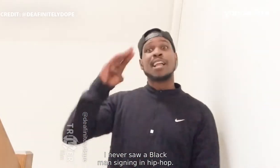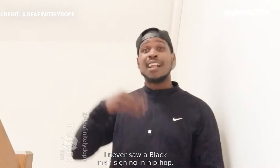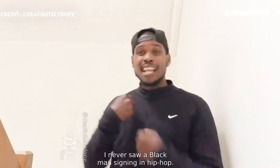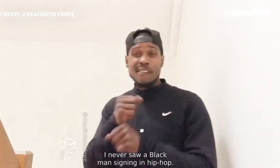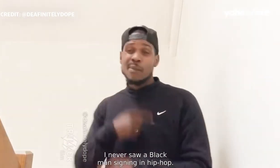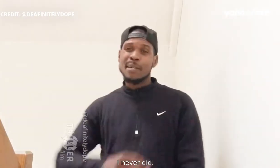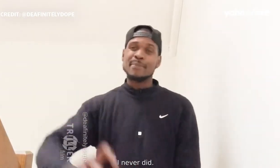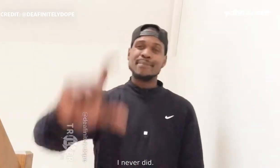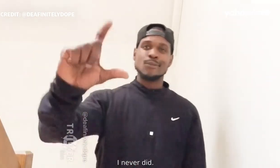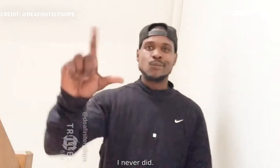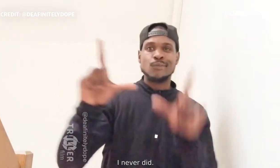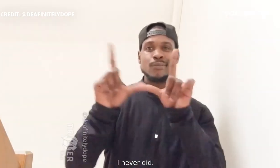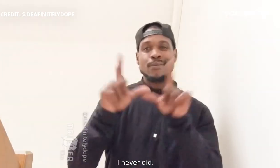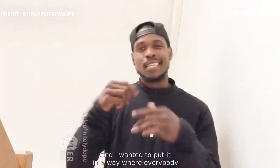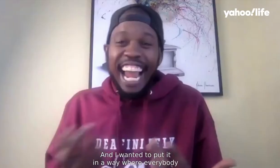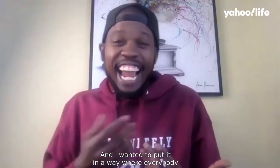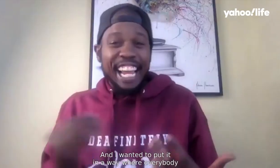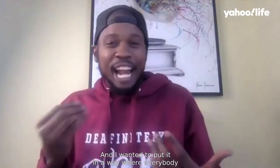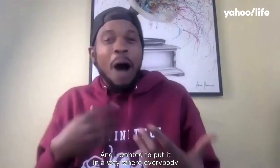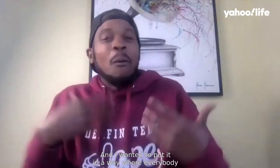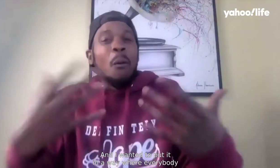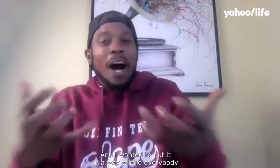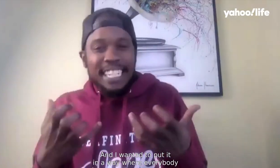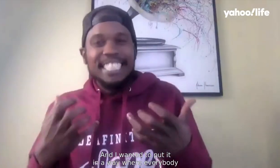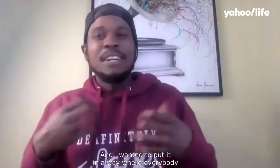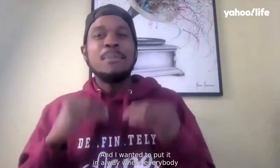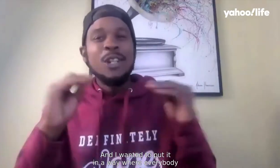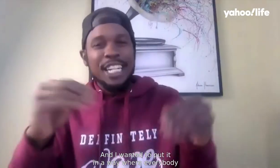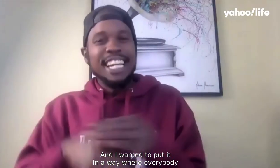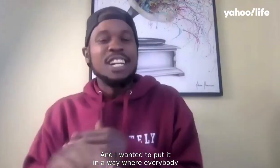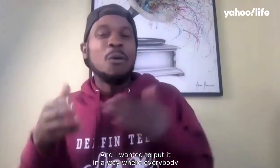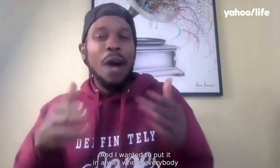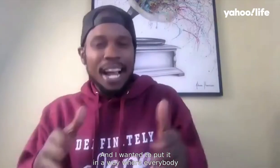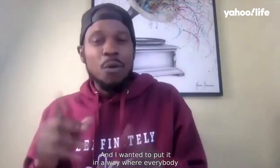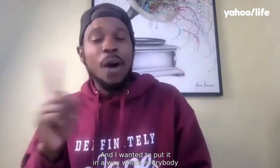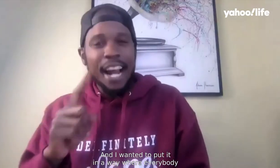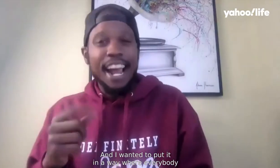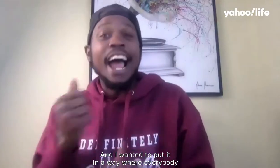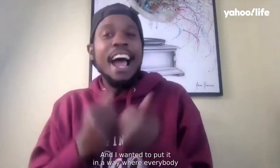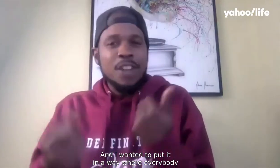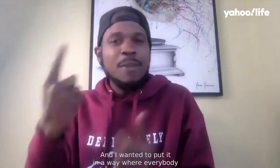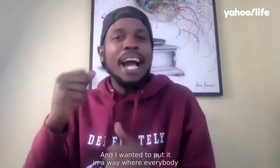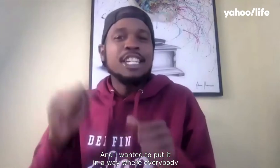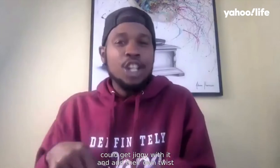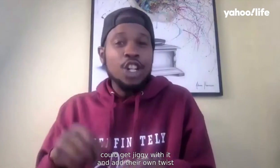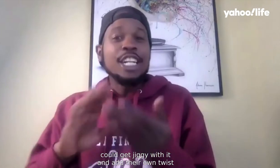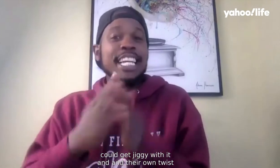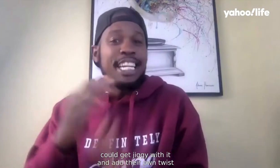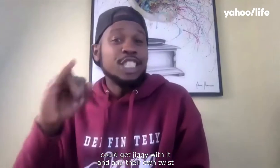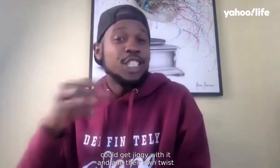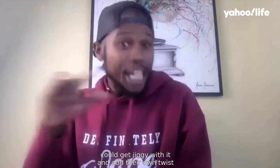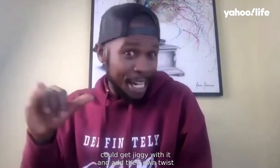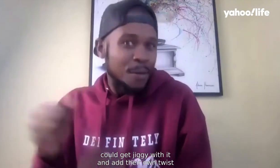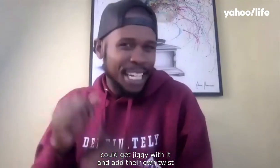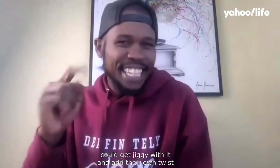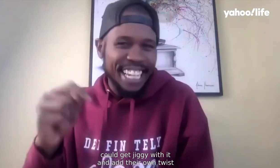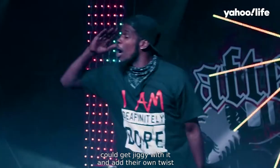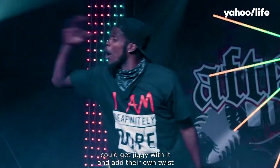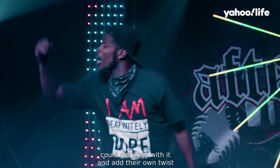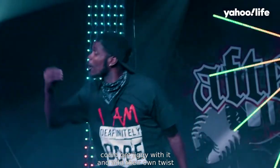hop. I never did. And I wanted to put it in a way where everybody could get jiggy with it and add their